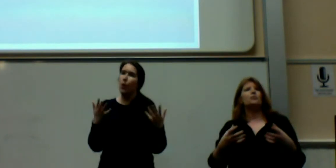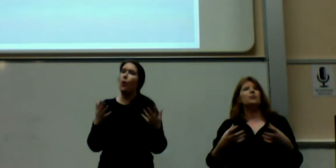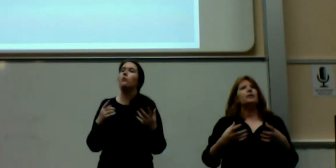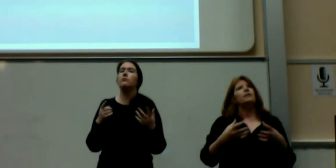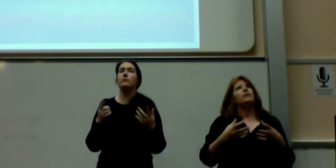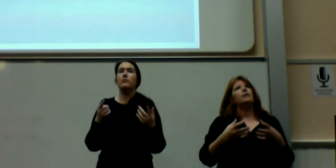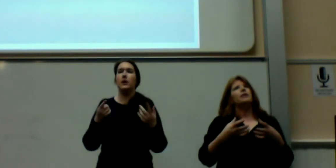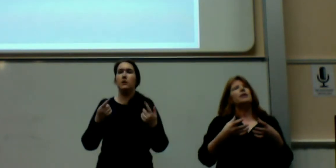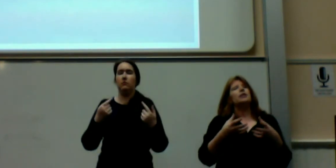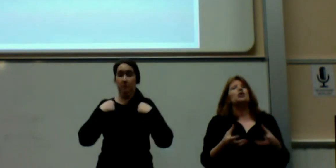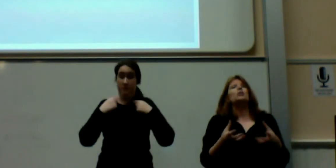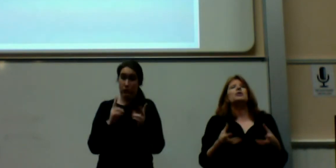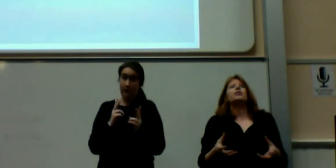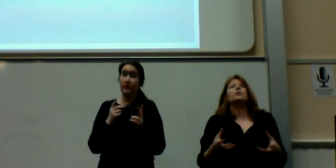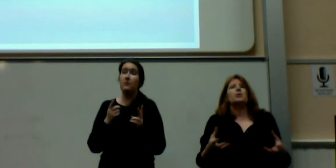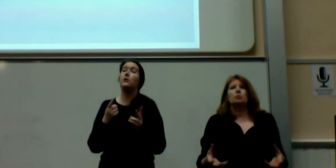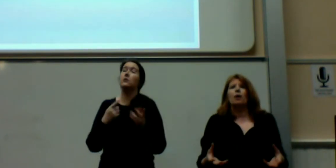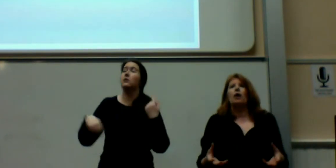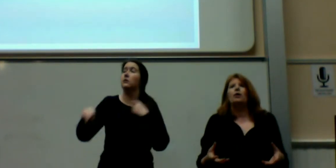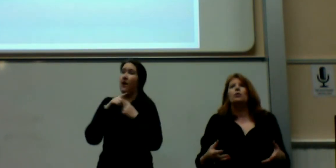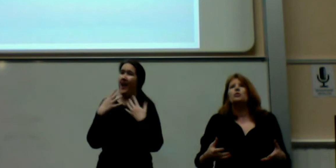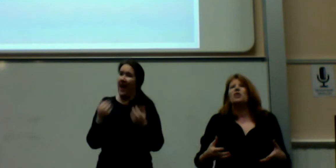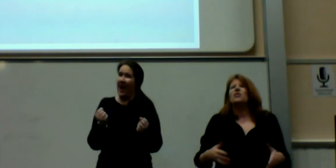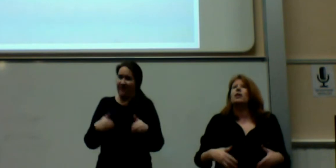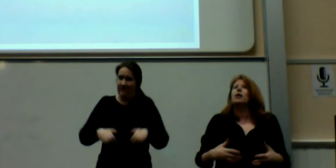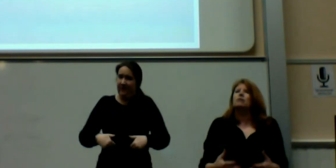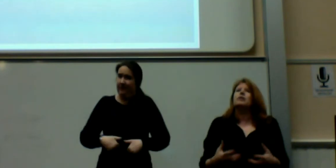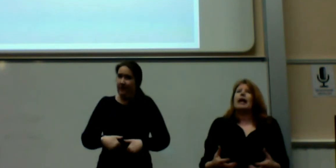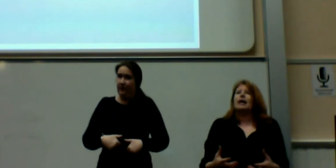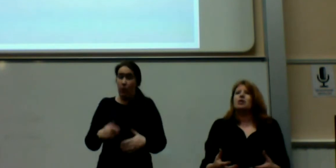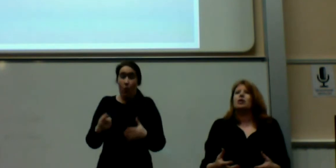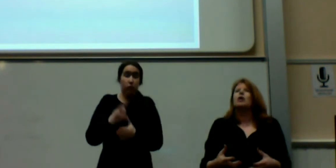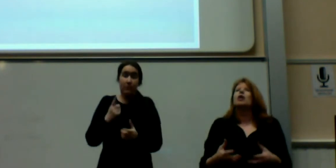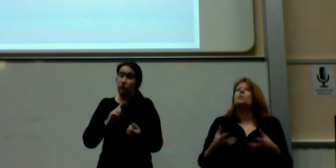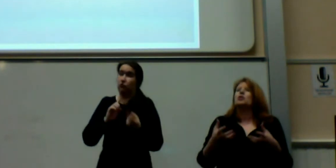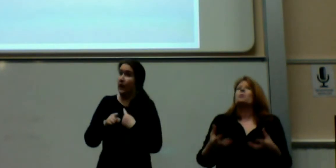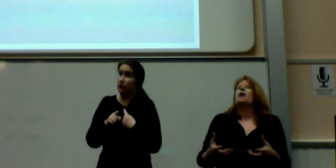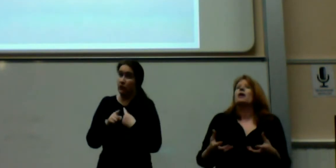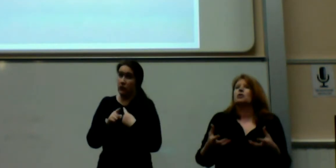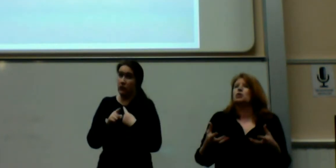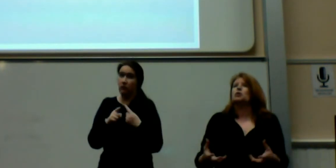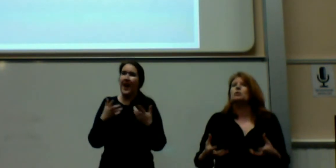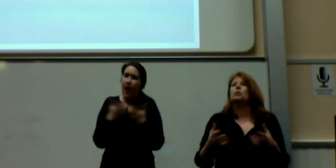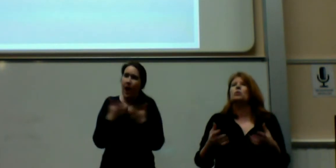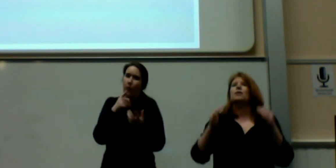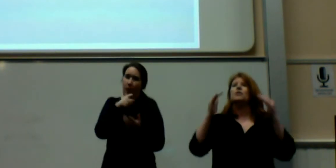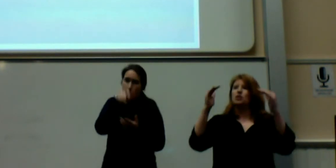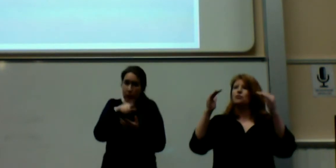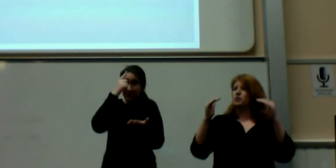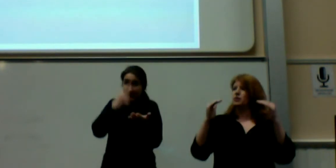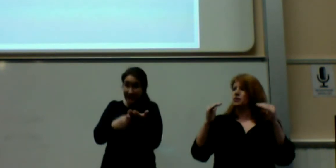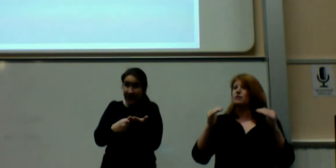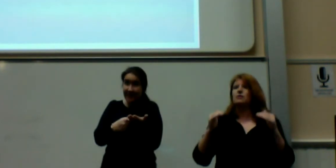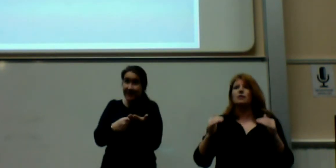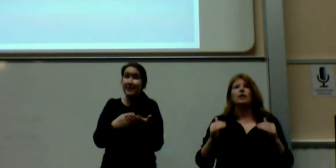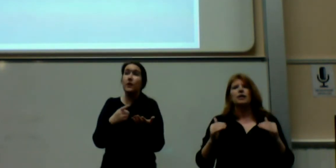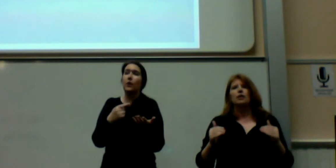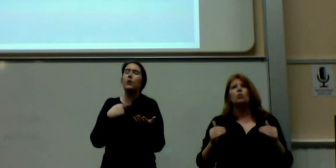of intuitively respond, or sort of at a gut reaction, respond to the